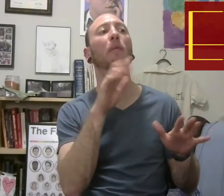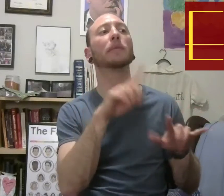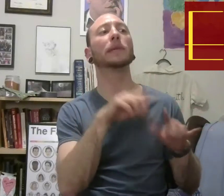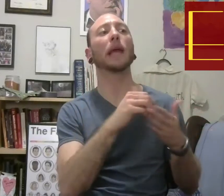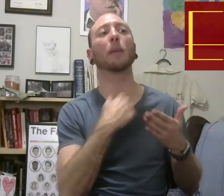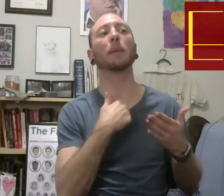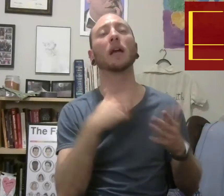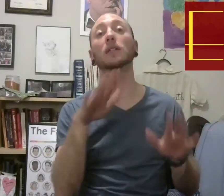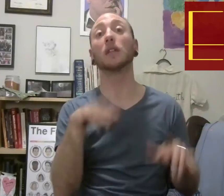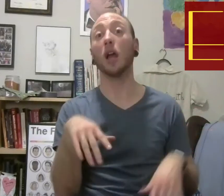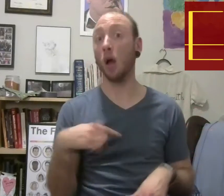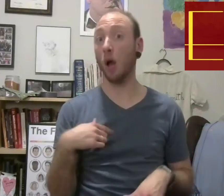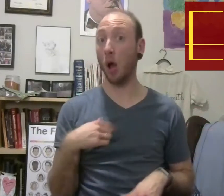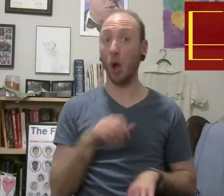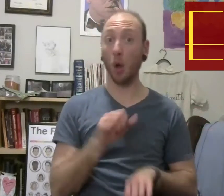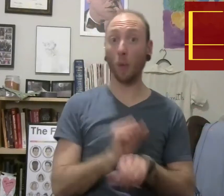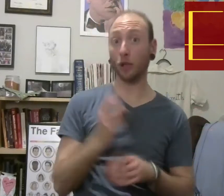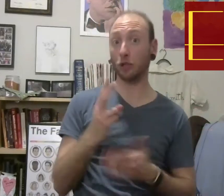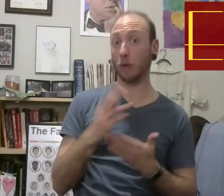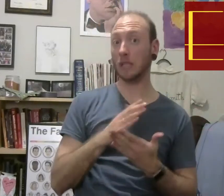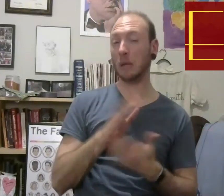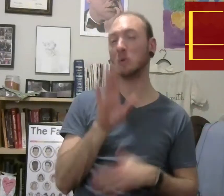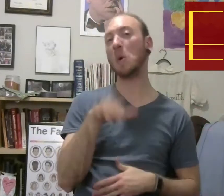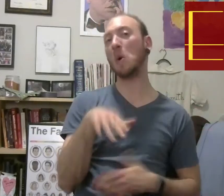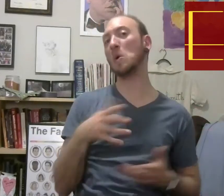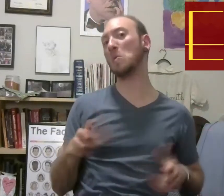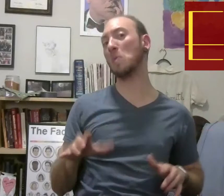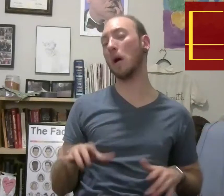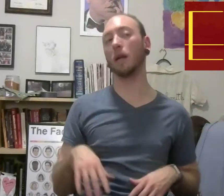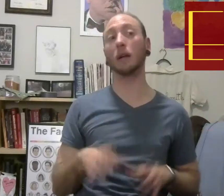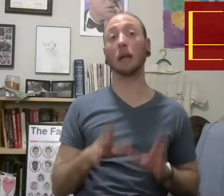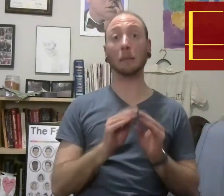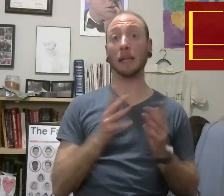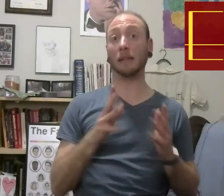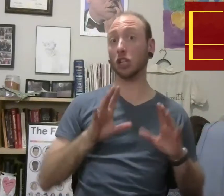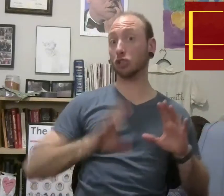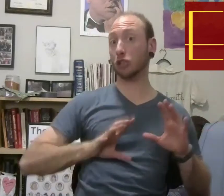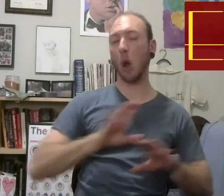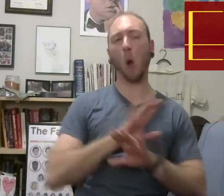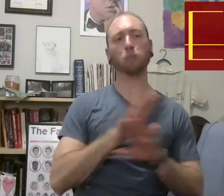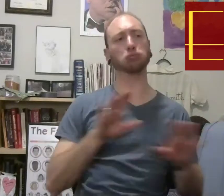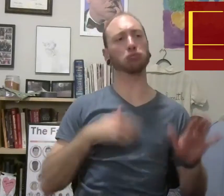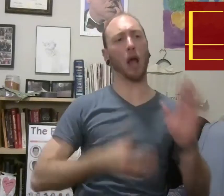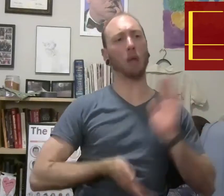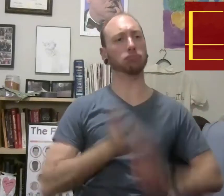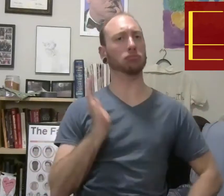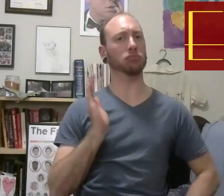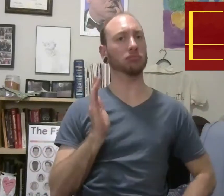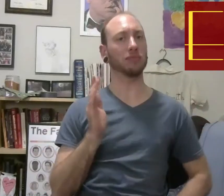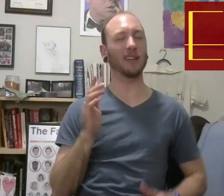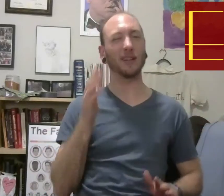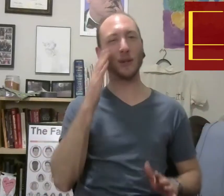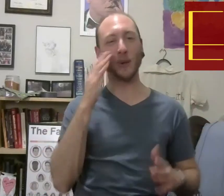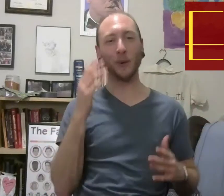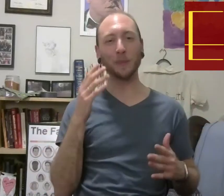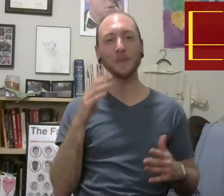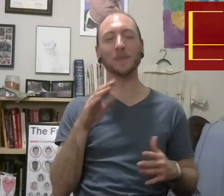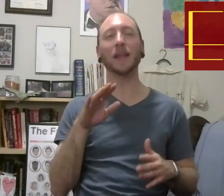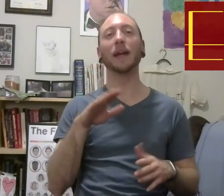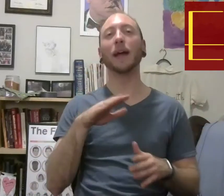I wasn't going to talk to anyone after the meeting. I'm like pretty like fear of people, that promise that like fear of people will leave